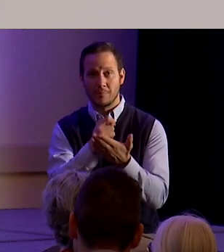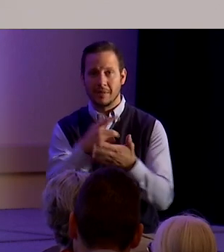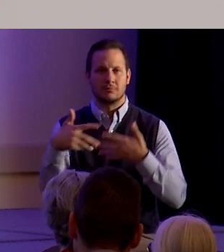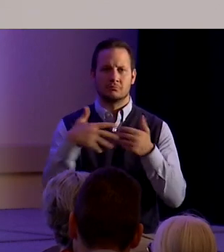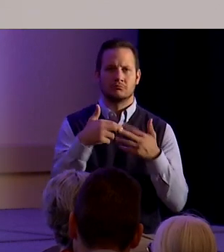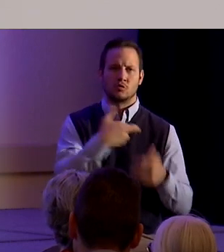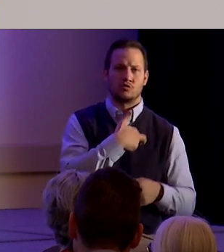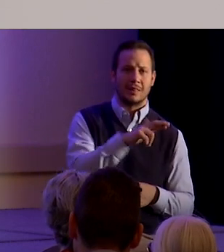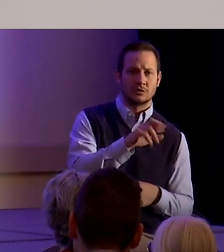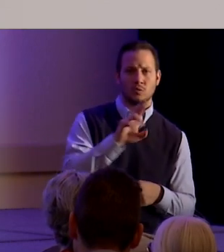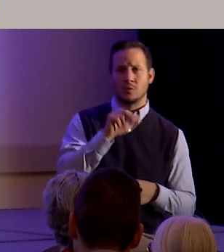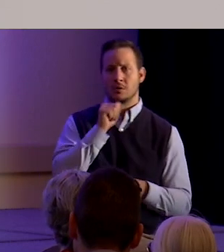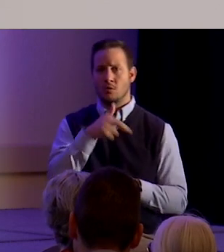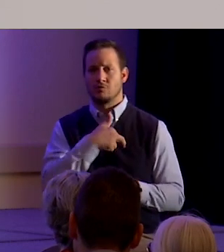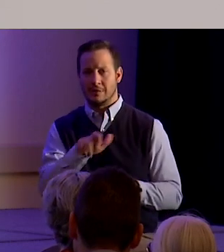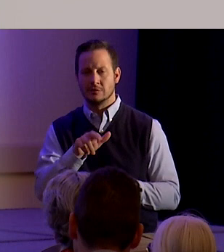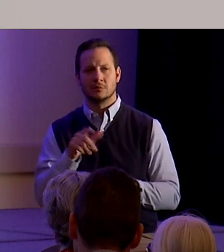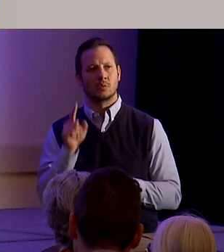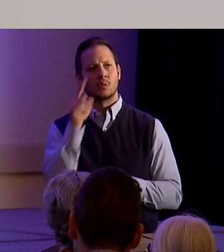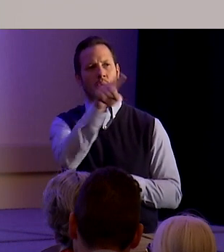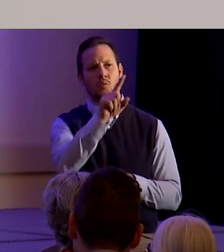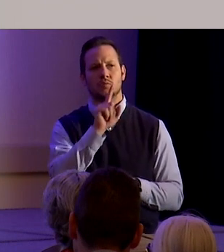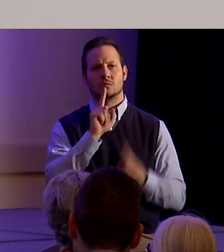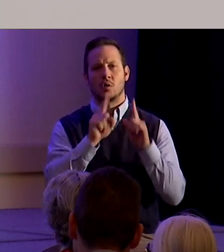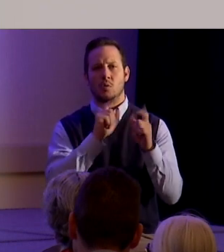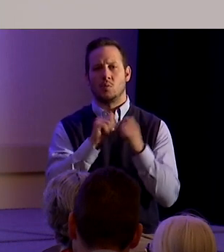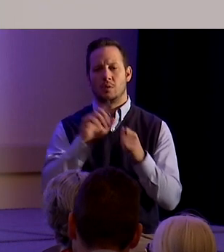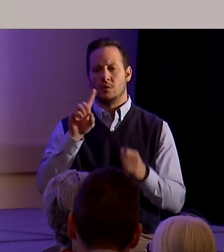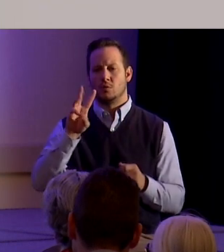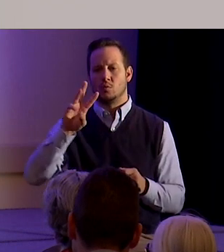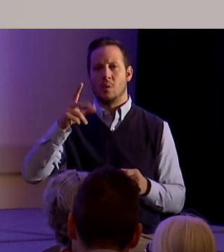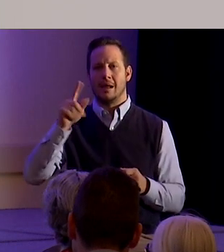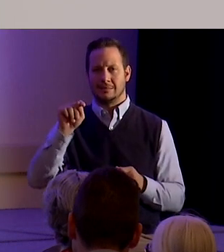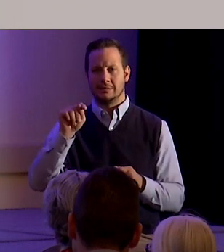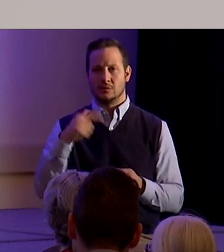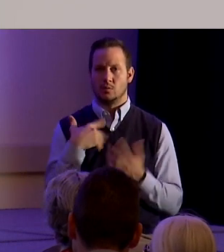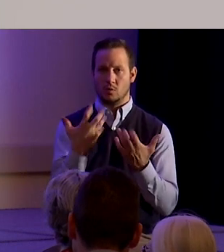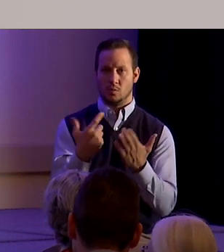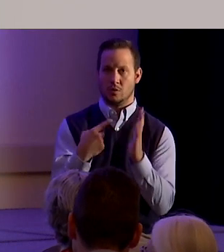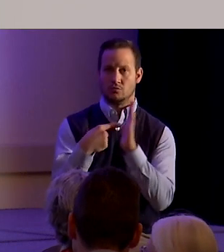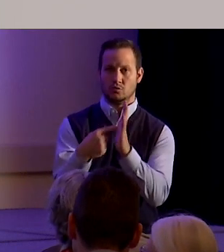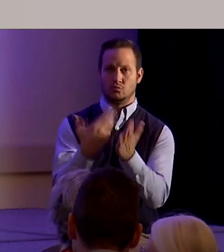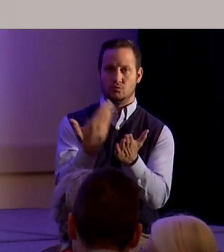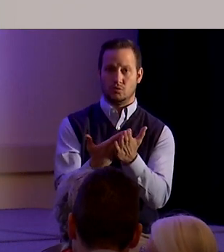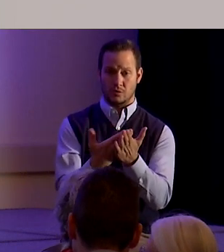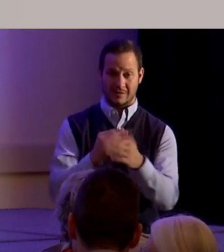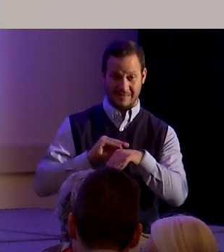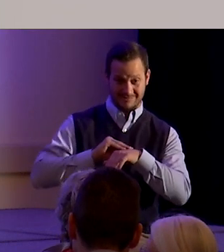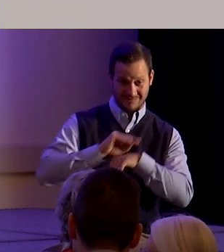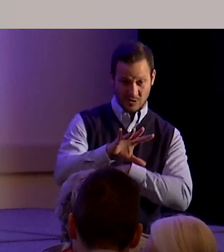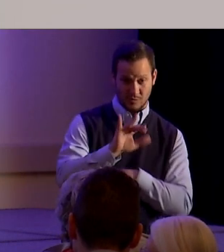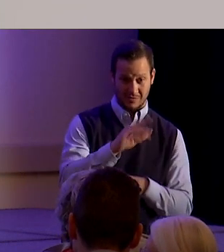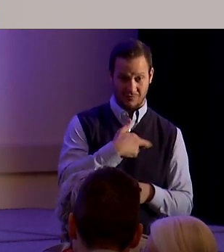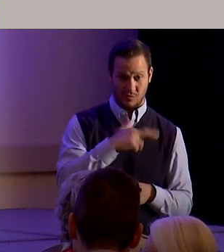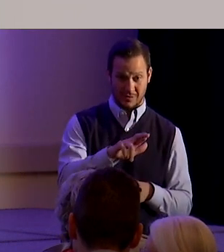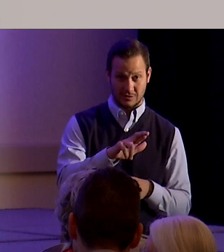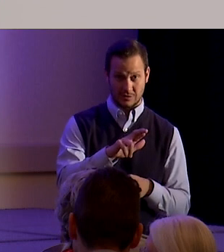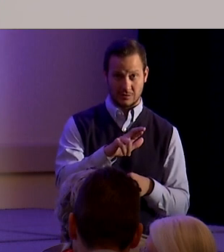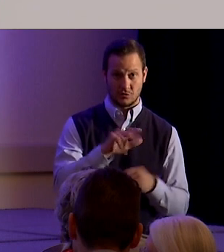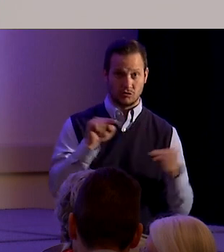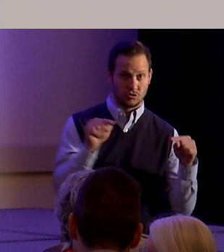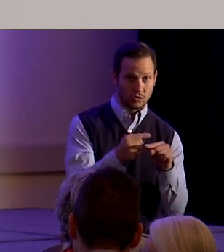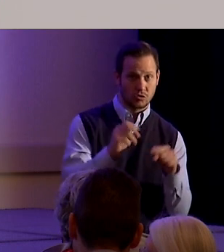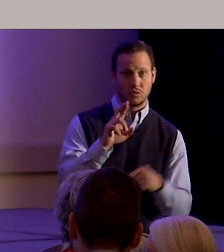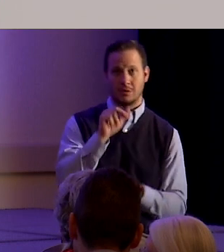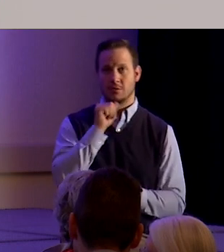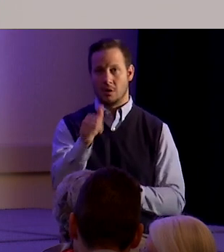please stop by the table and talk to Dwight. He wants to talk to you. We want to be able to show whether or not the influence of religion in therapy is a detriment or